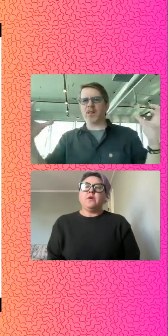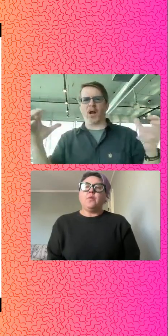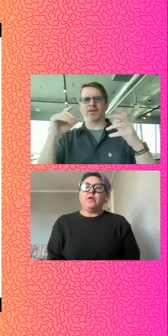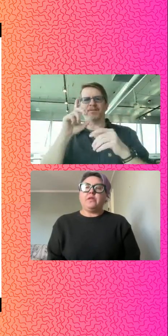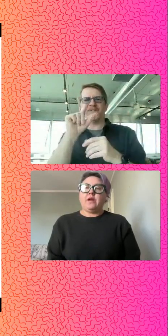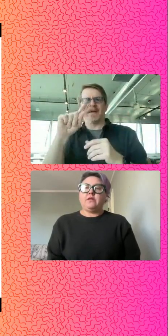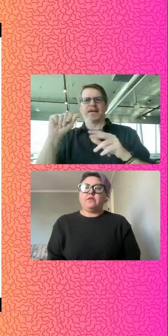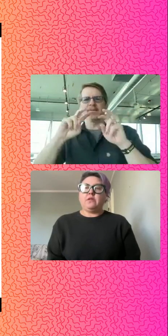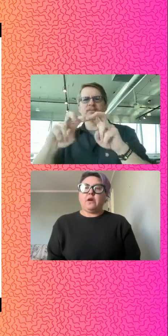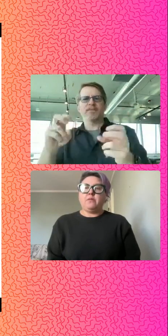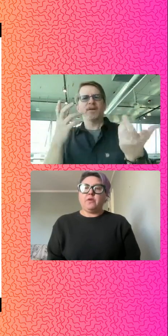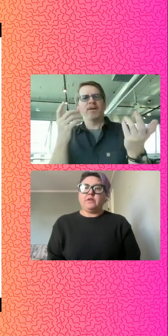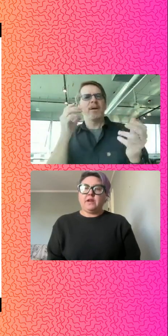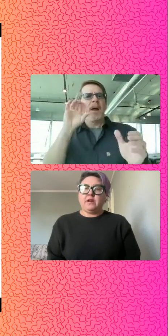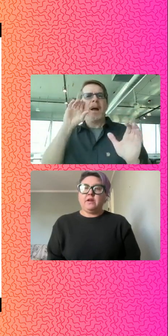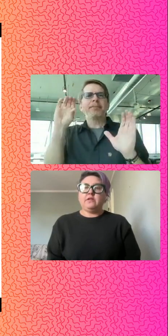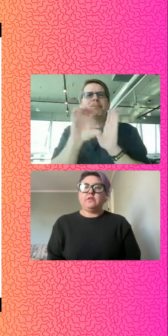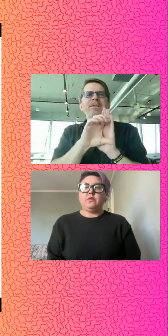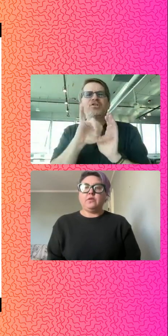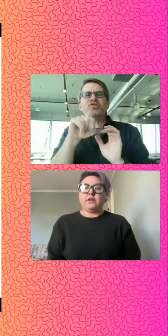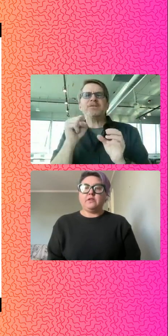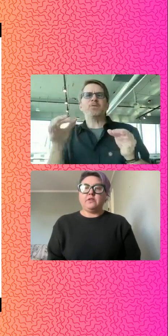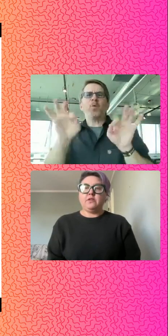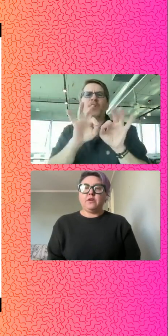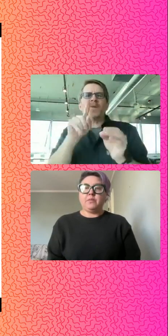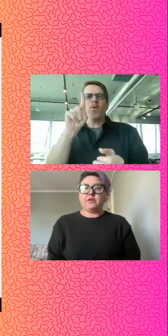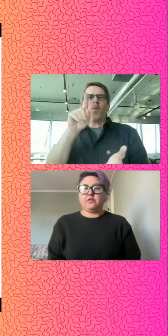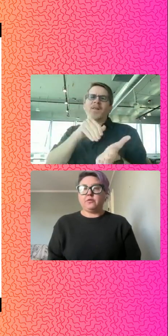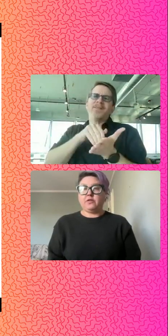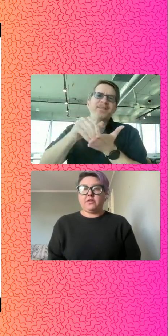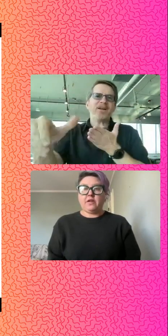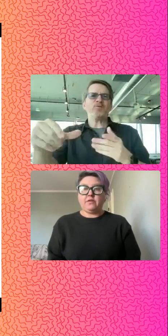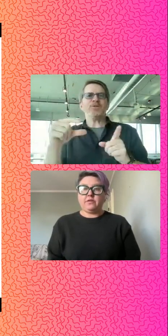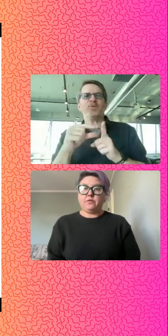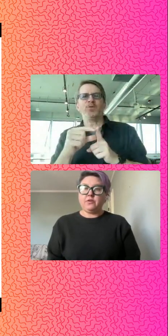so with that, there's a lot more data to look into. A